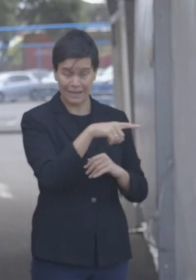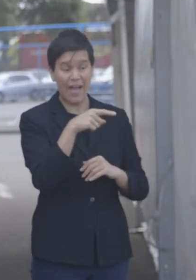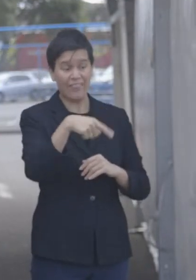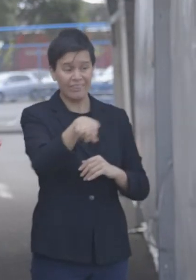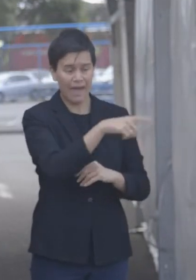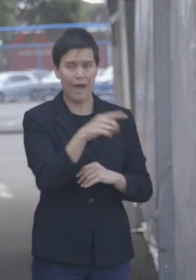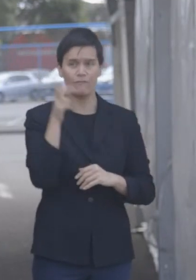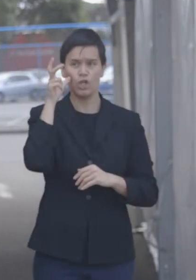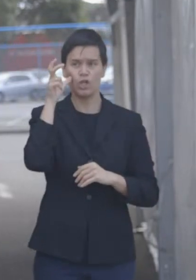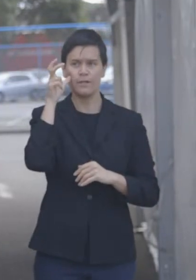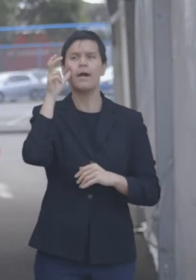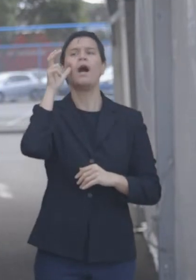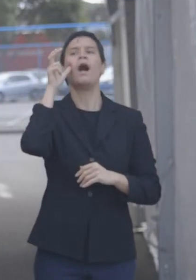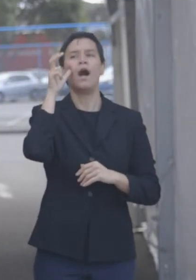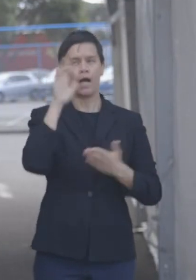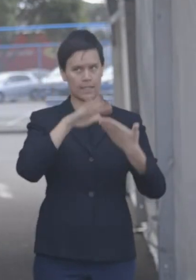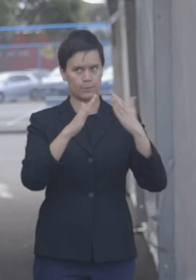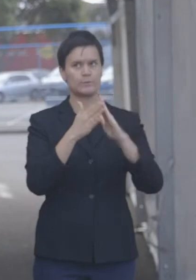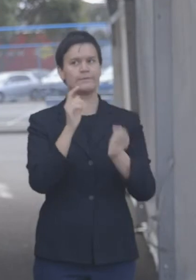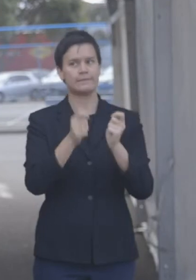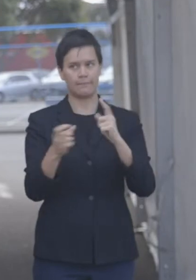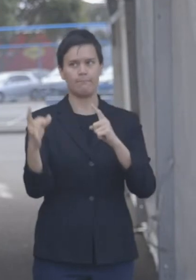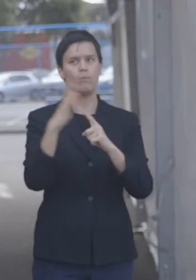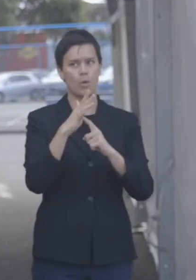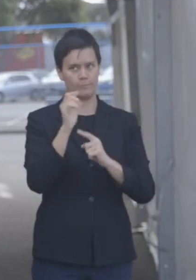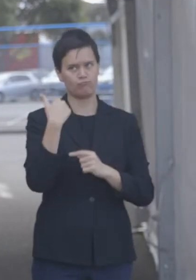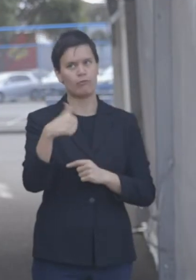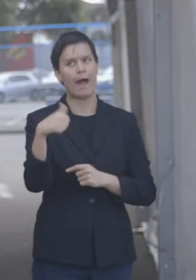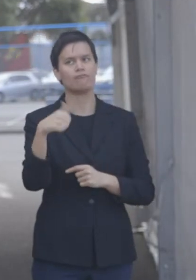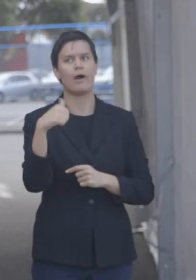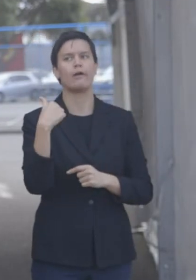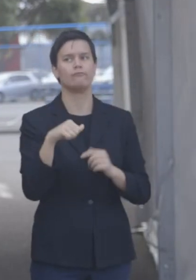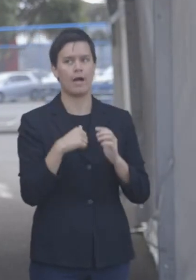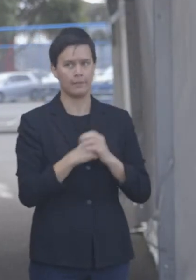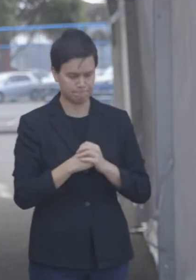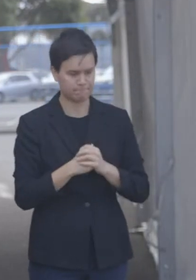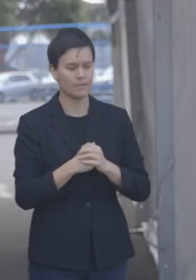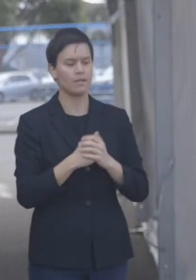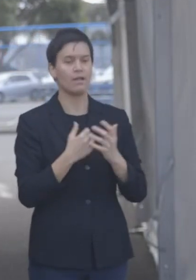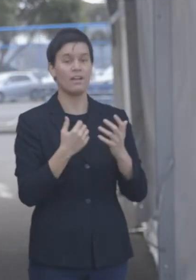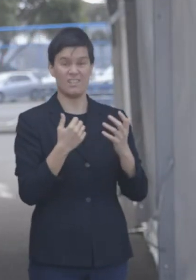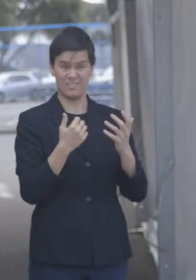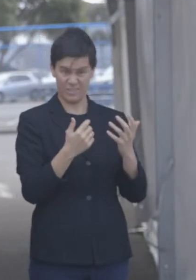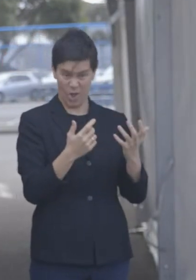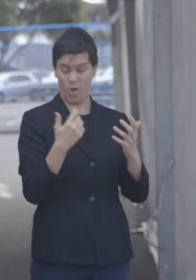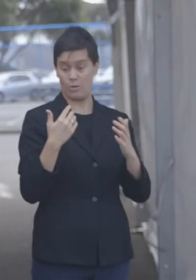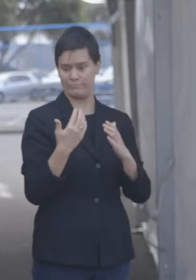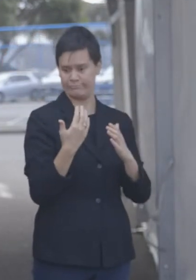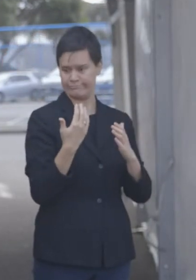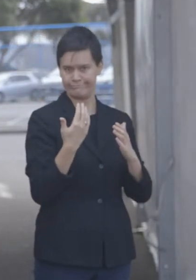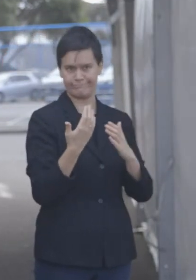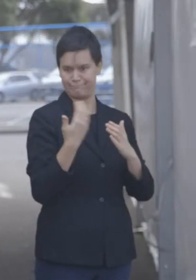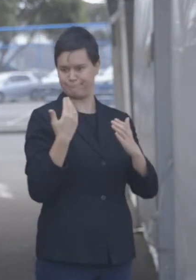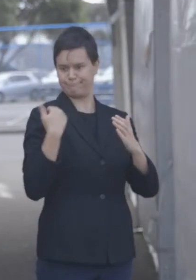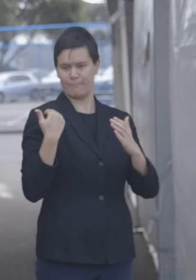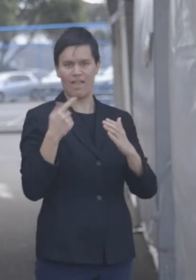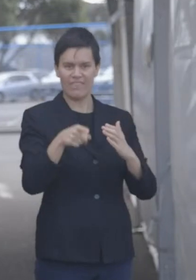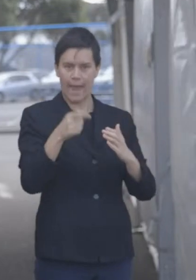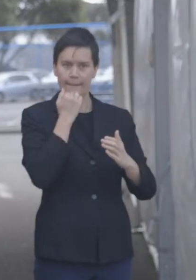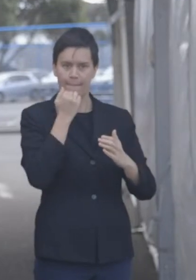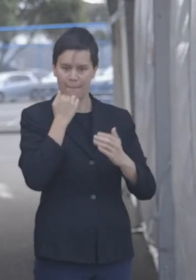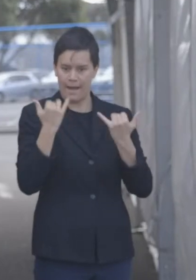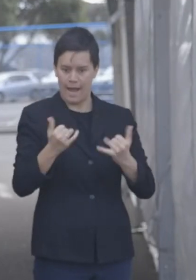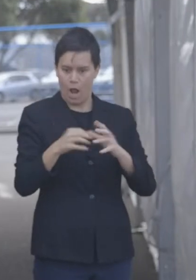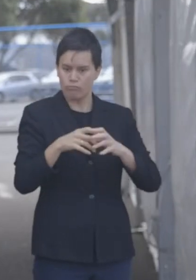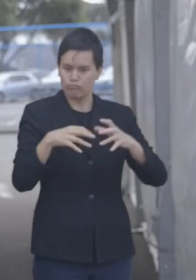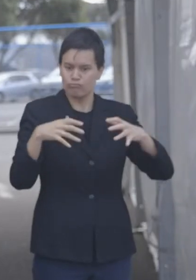through the latter part of last week a number of days and into the weekend where we saw the testing volumes up around 4,000 and even 5,000. So it's really pleasing